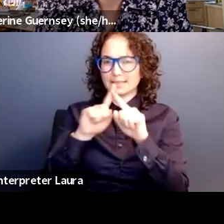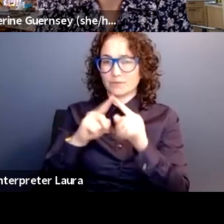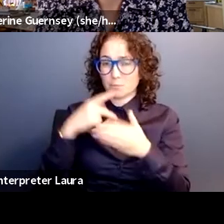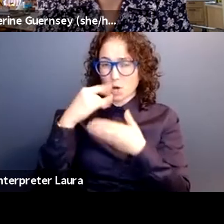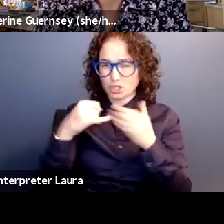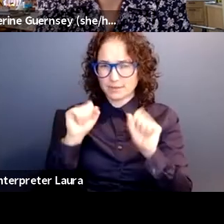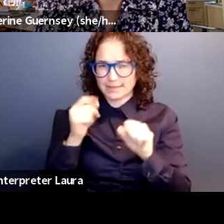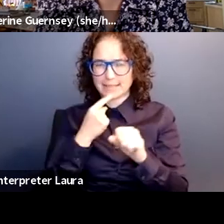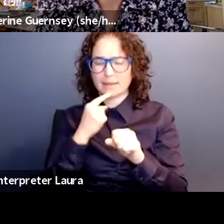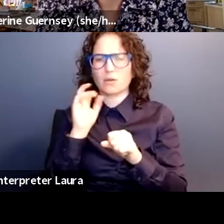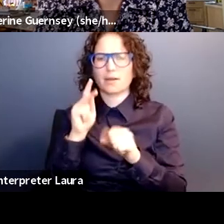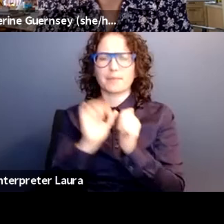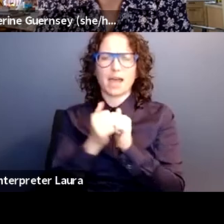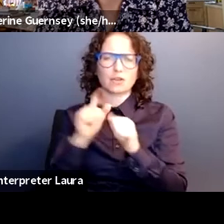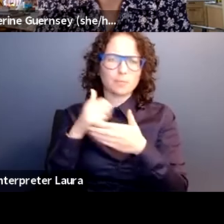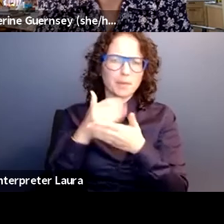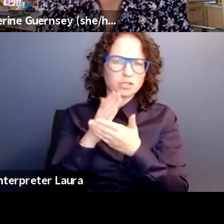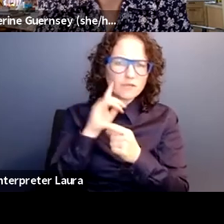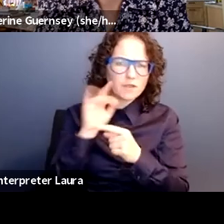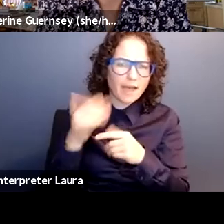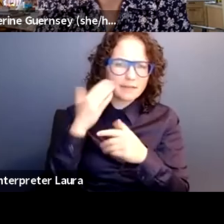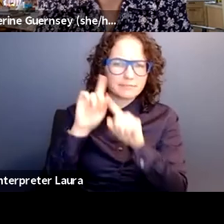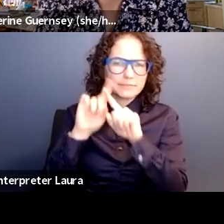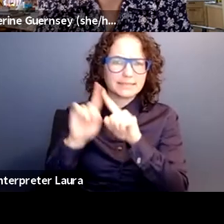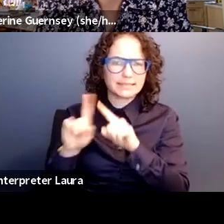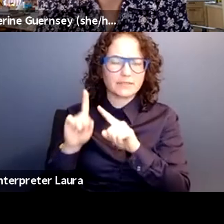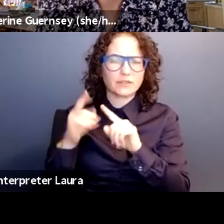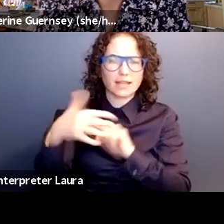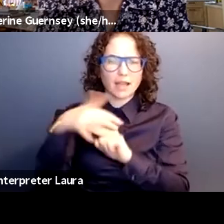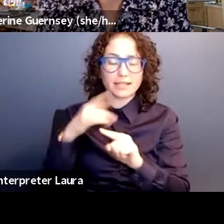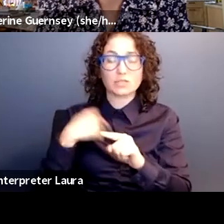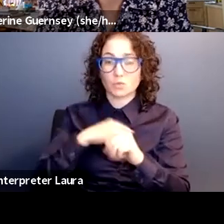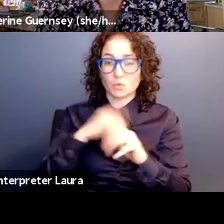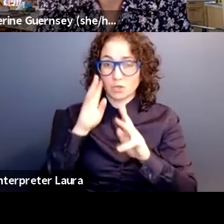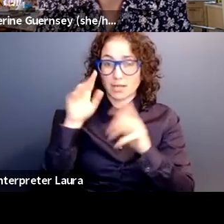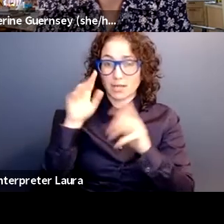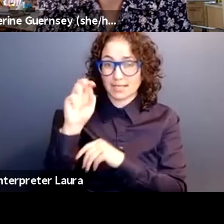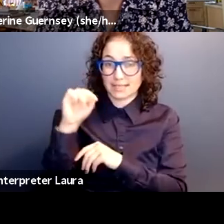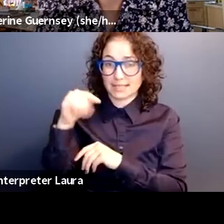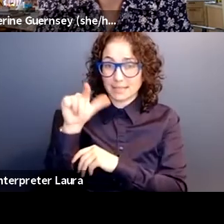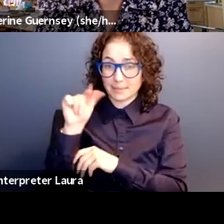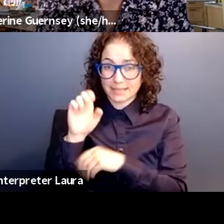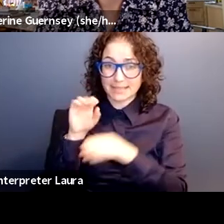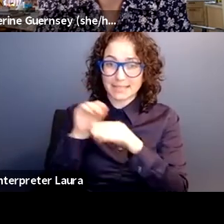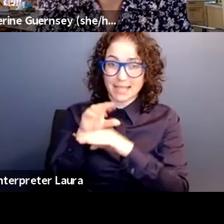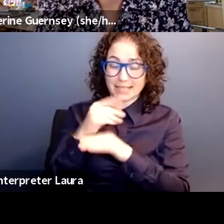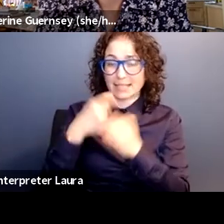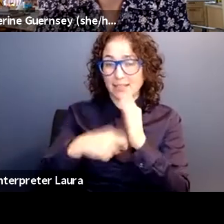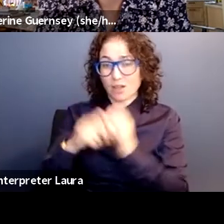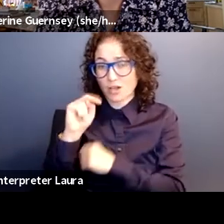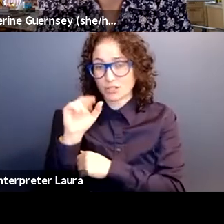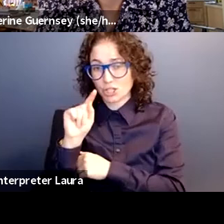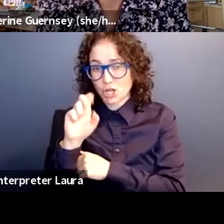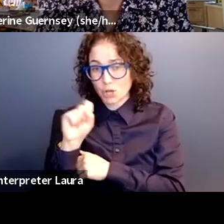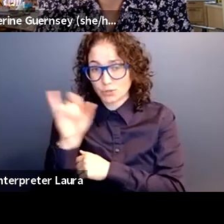say, how should we be budgeting for that in those different country contexts? And we created templates and guidance and cost notes. And then